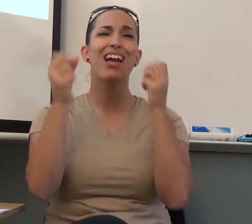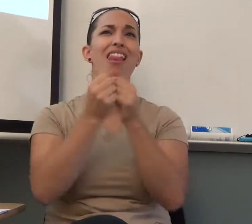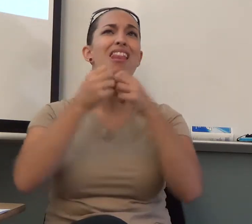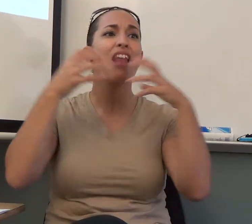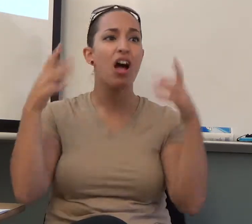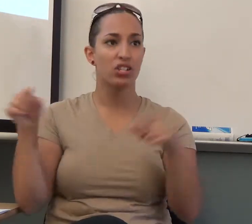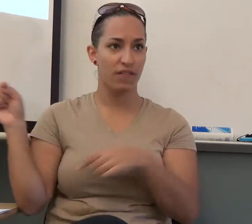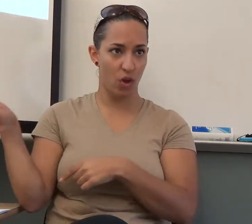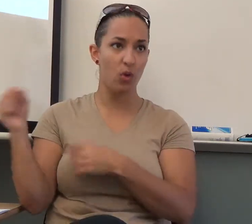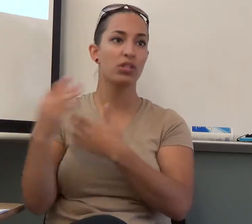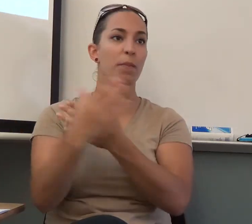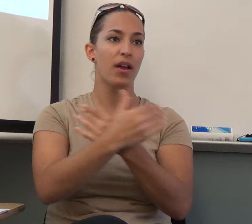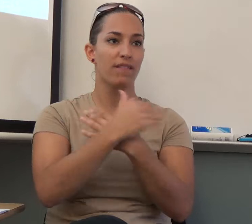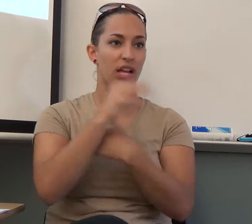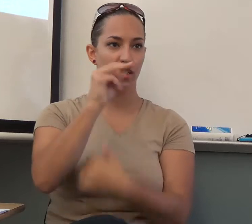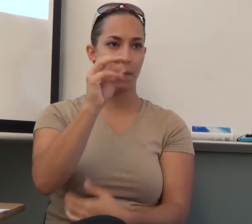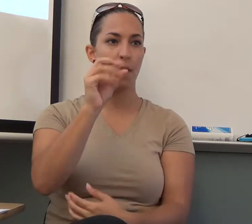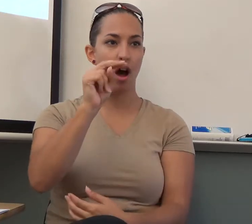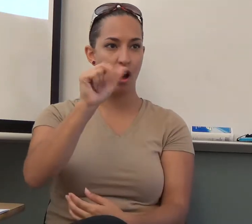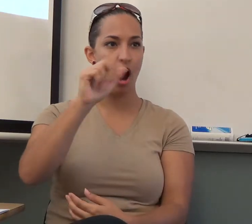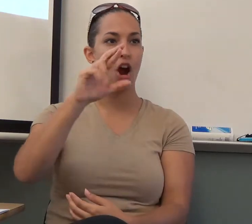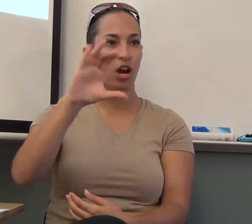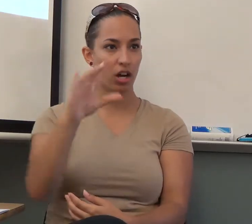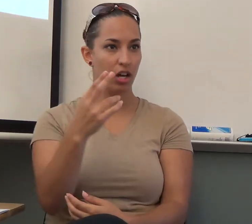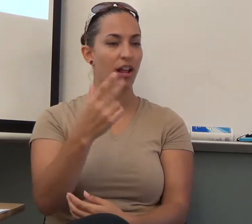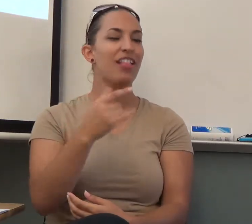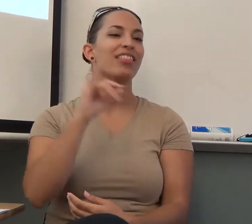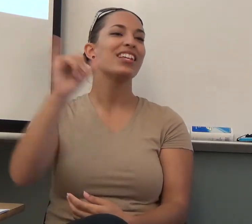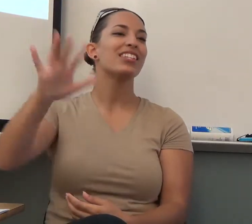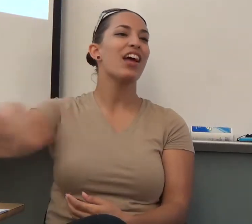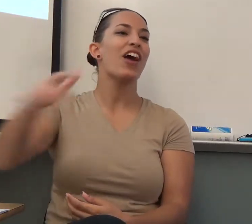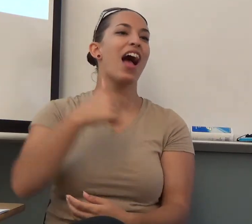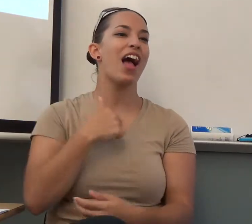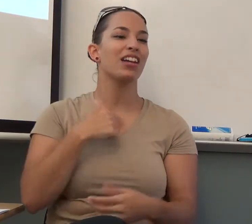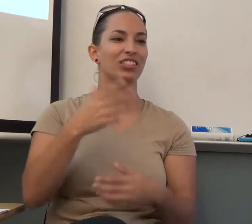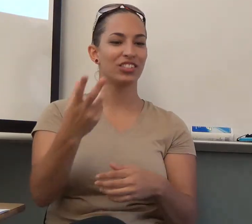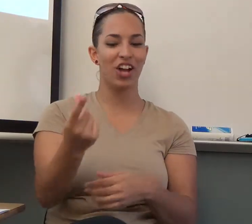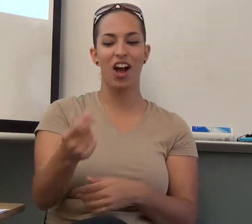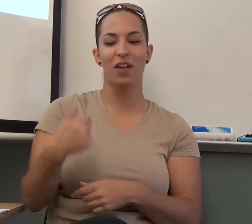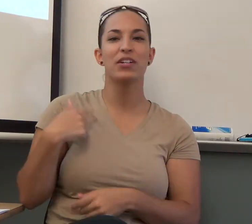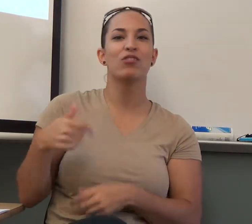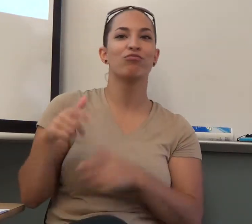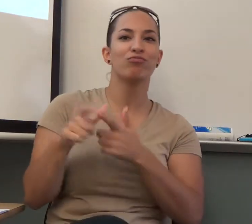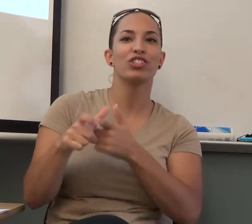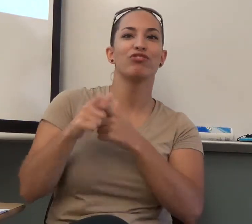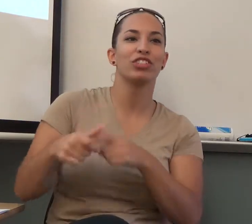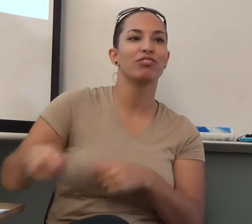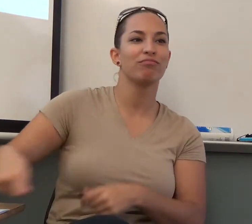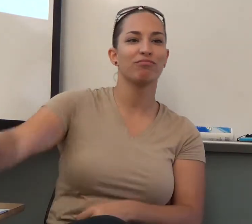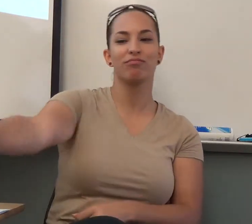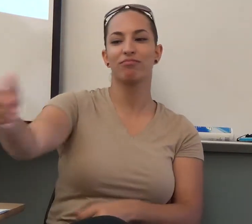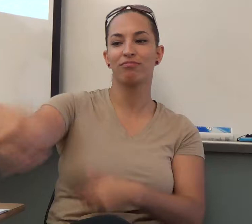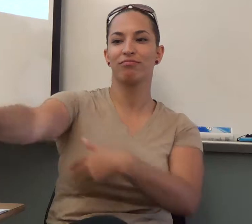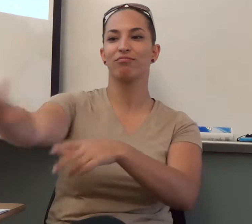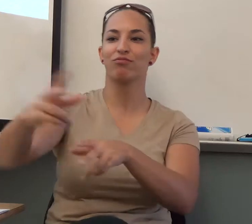and filling the trees. It's pretty neat. That's where I run my dog. And I get to, my dog runs and pounces on the,